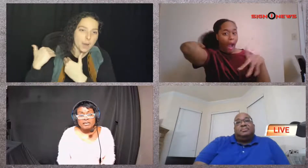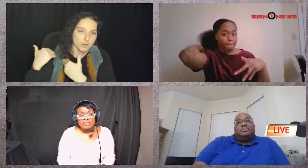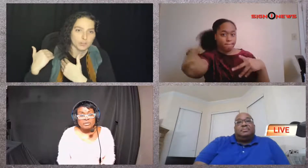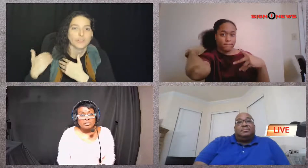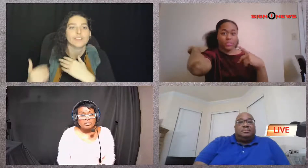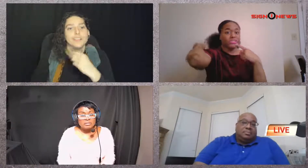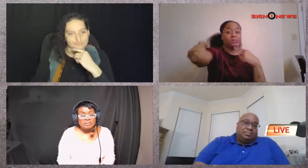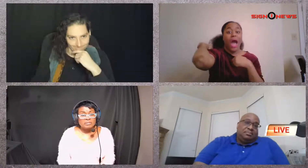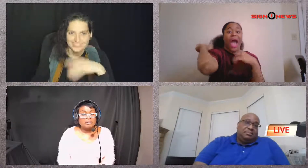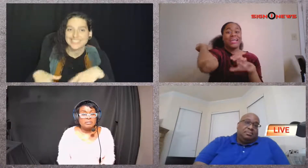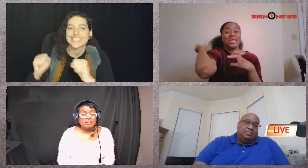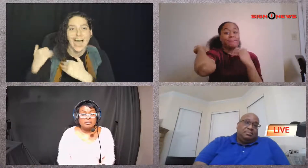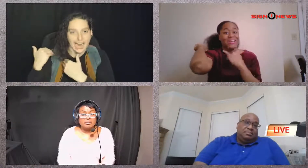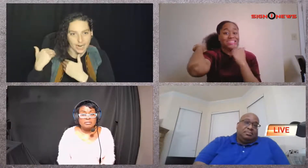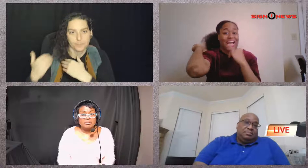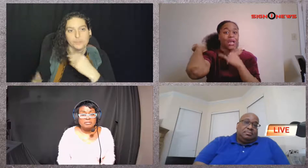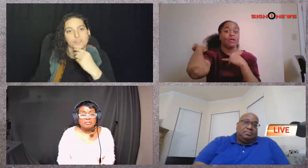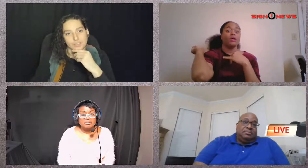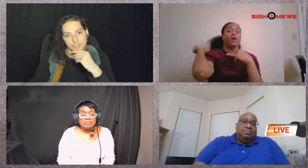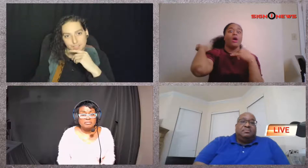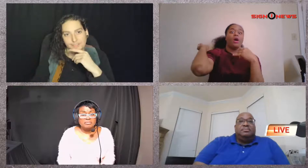Recognize your behavior.